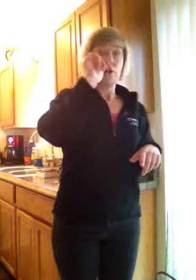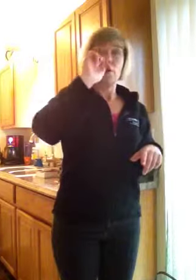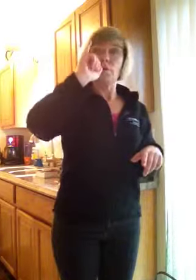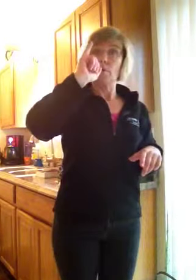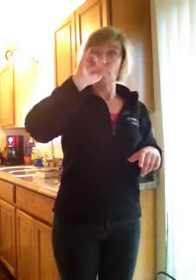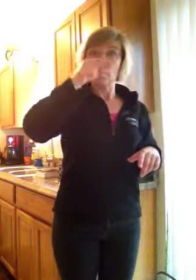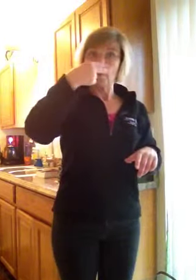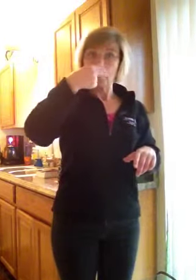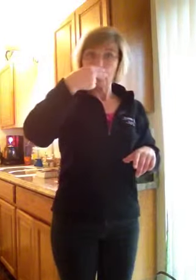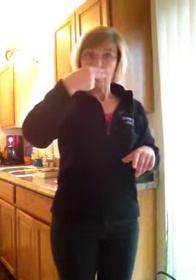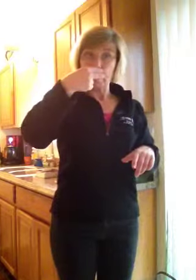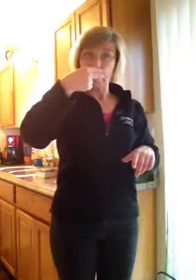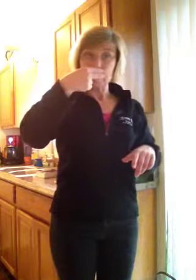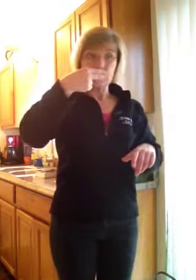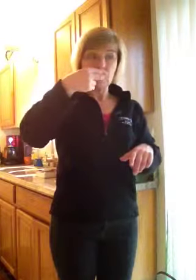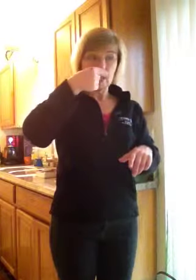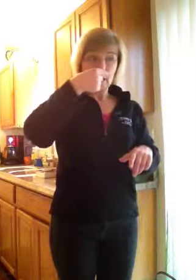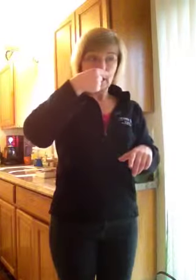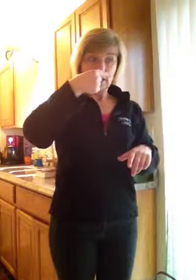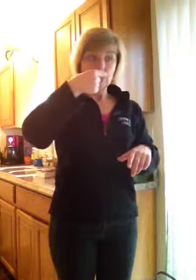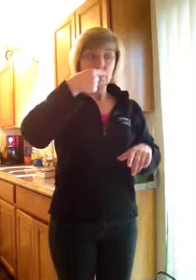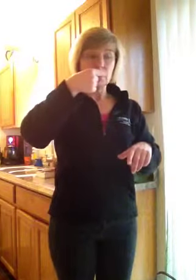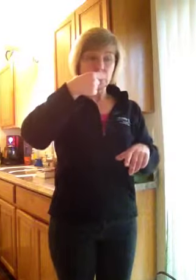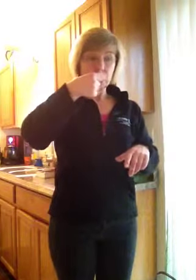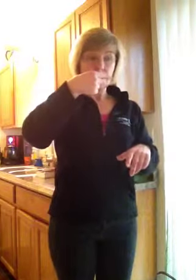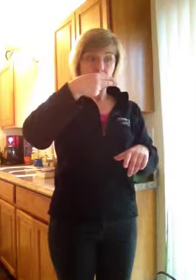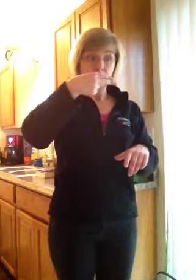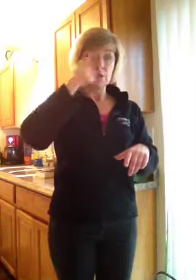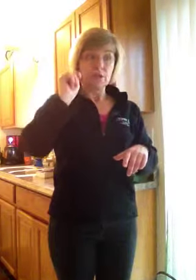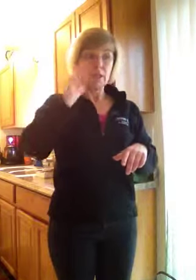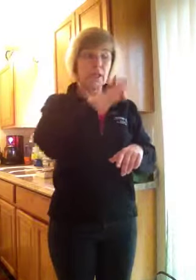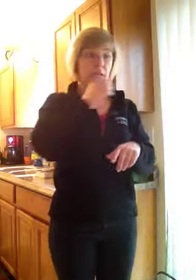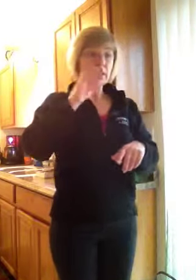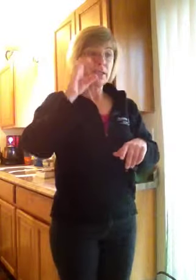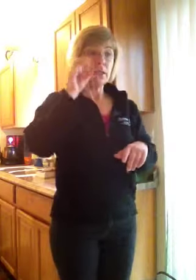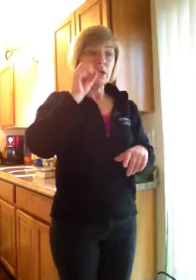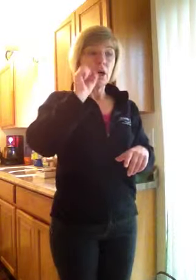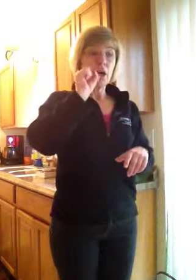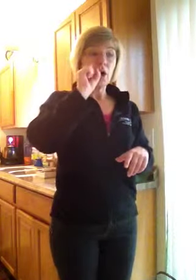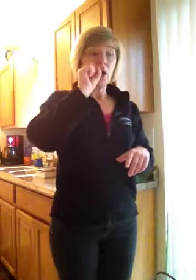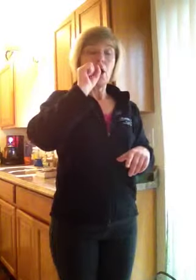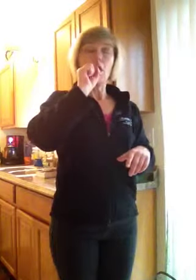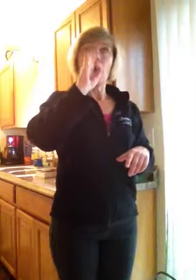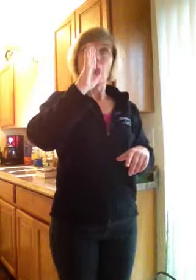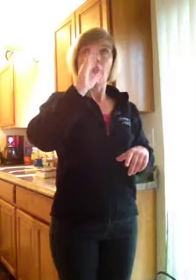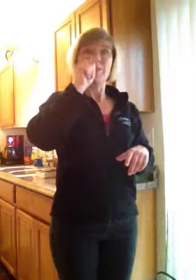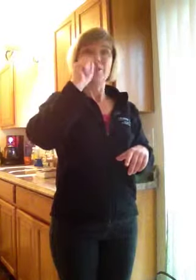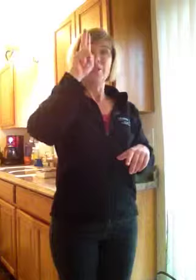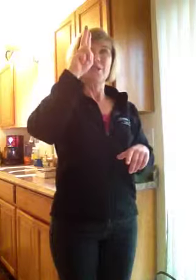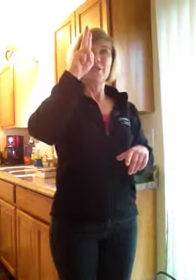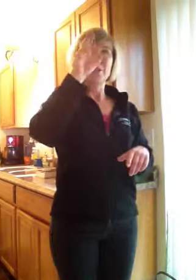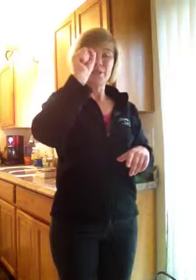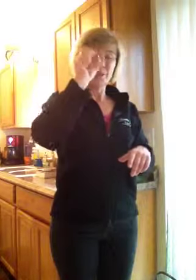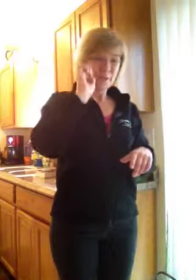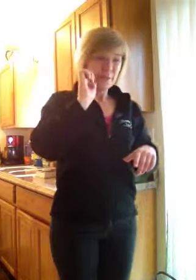we use a third line in each of these angles to form closed shapes. Aha! Triangles. And can you guess what these 3